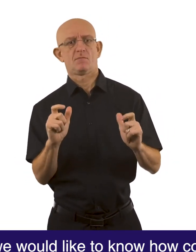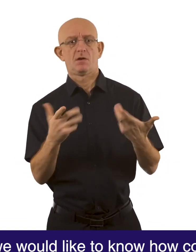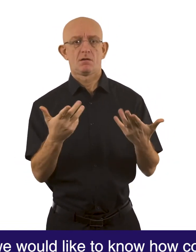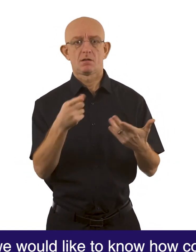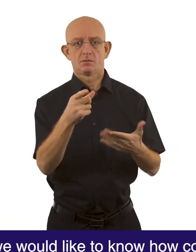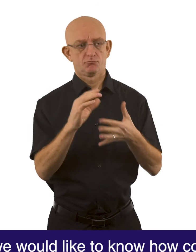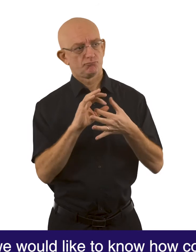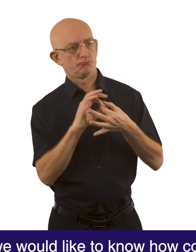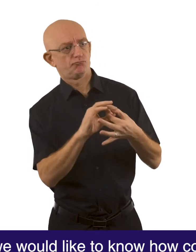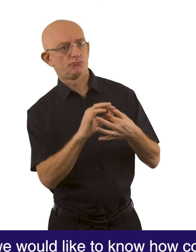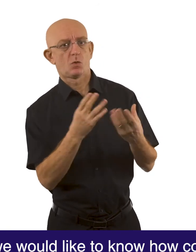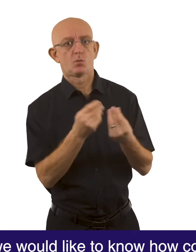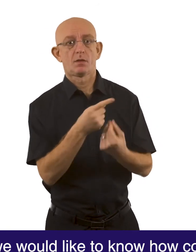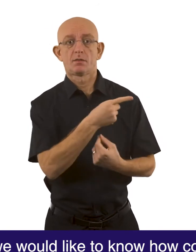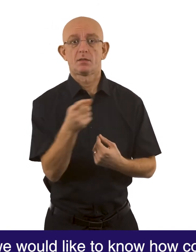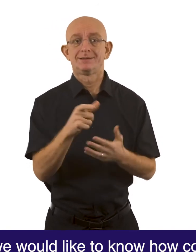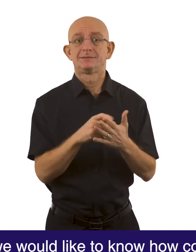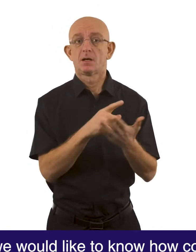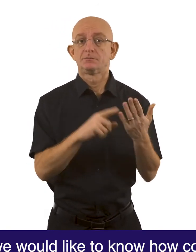with disabled people in different scenarios.